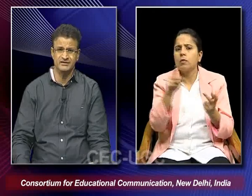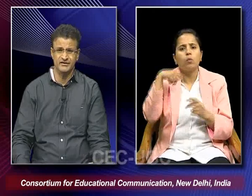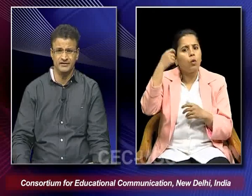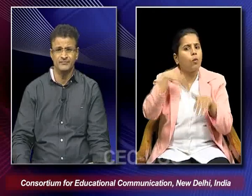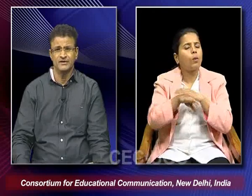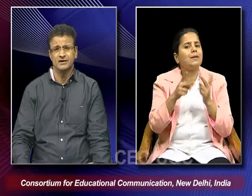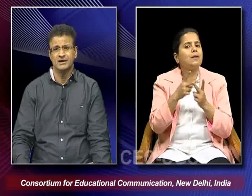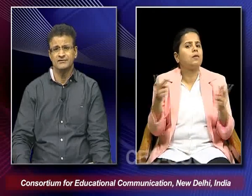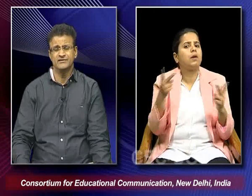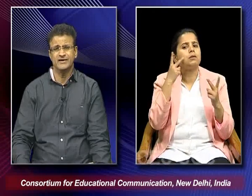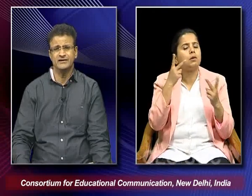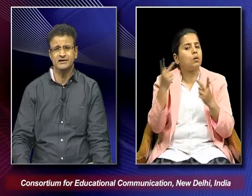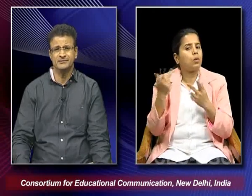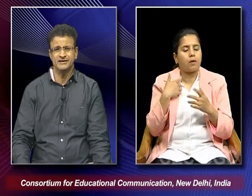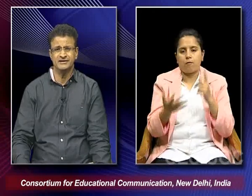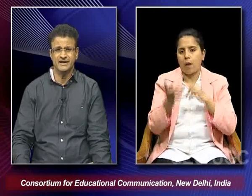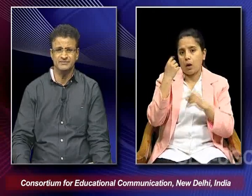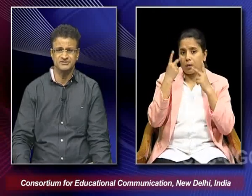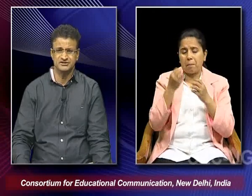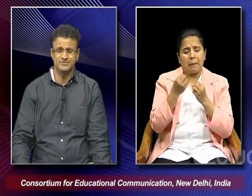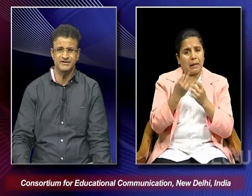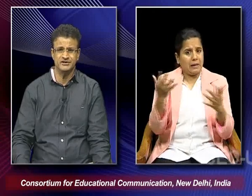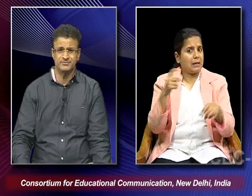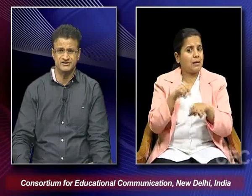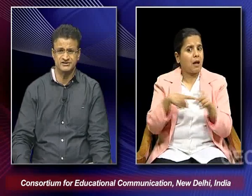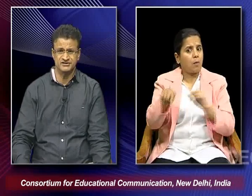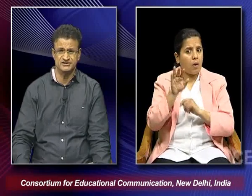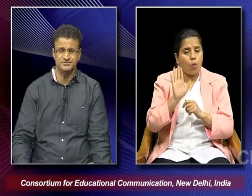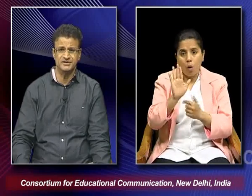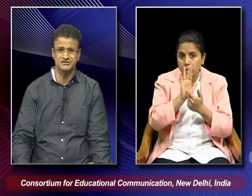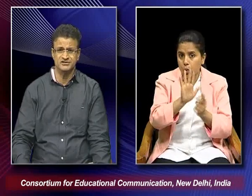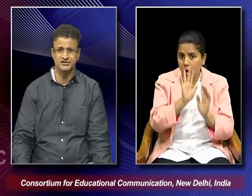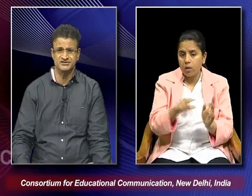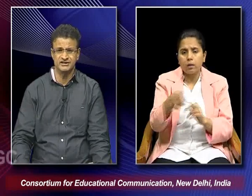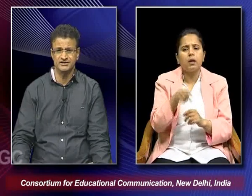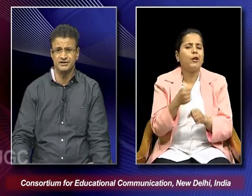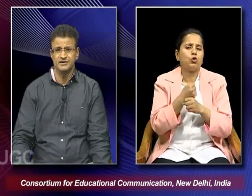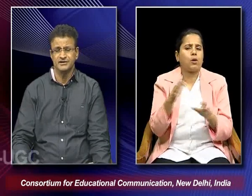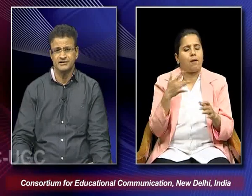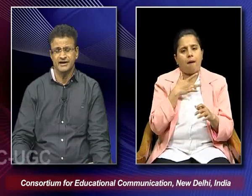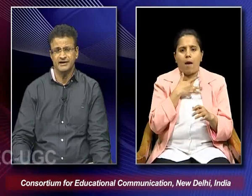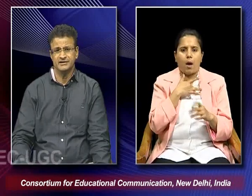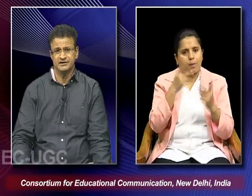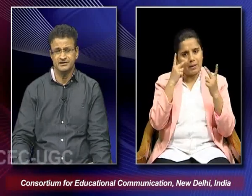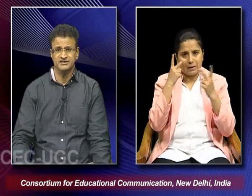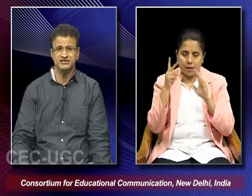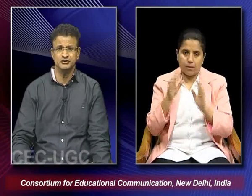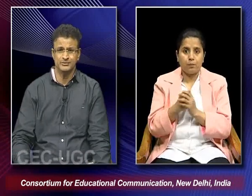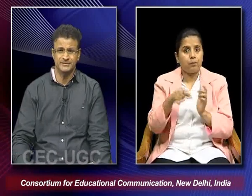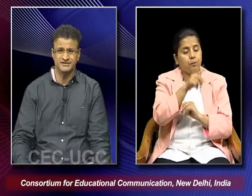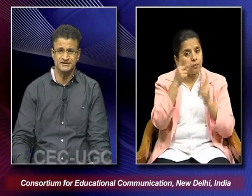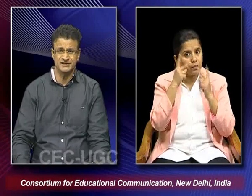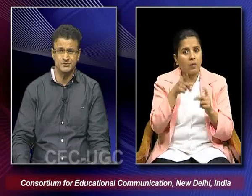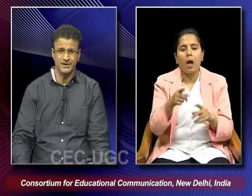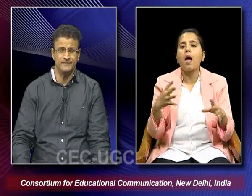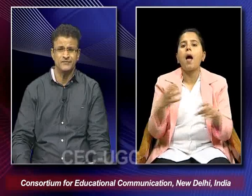that way, we find that many times, despite their presence, it is being generally seen that they are seen to be